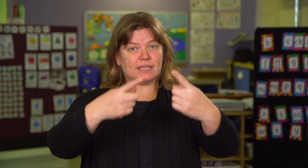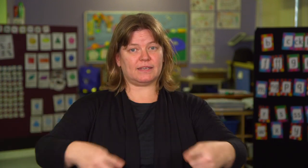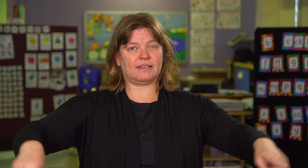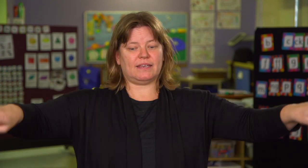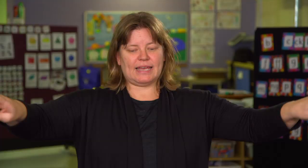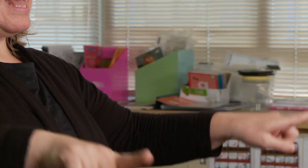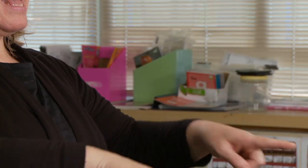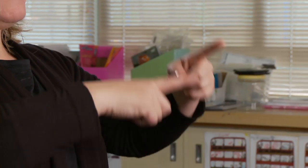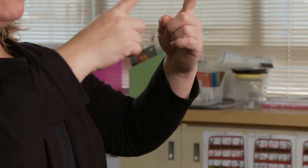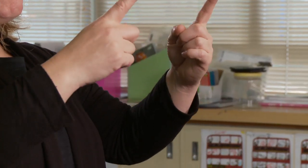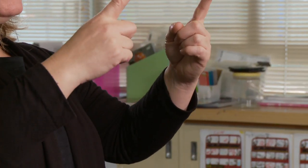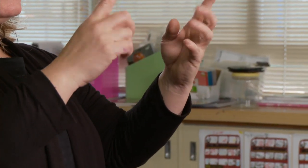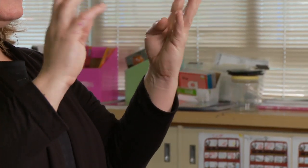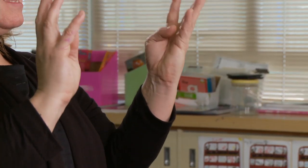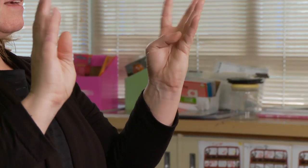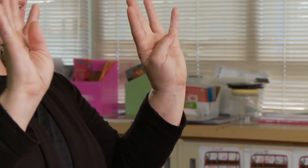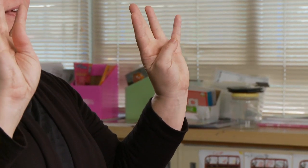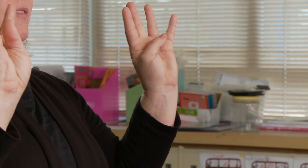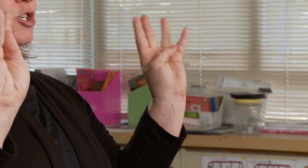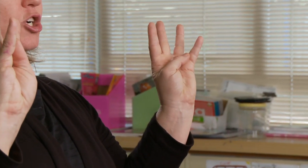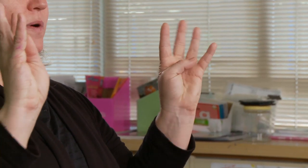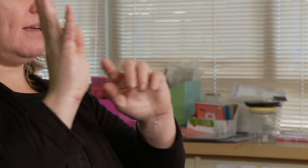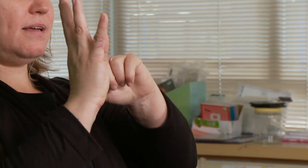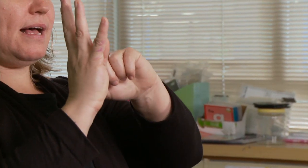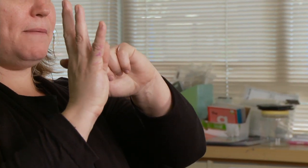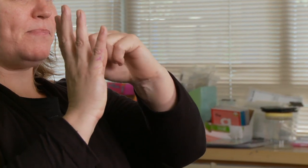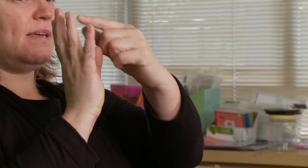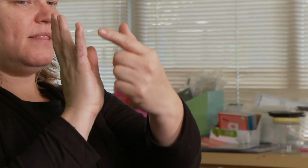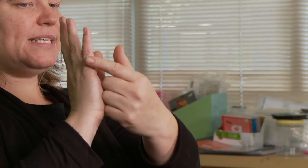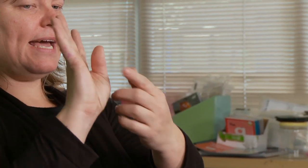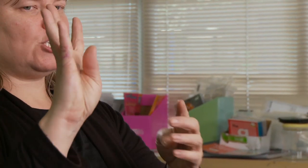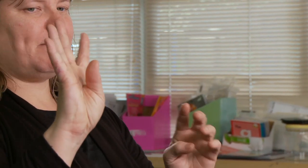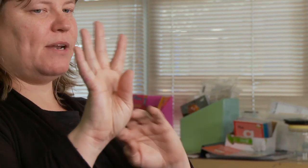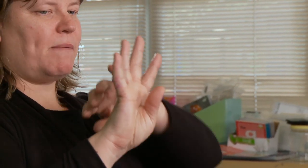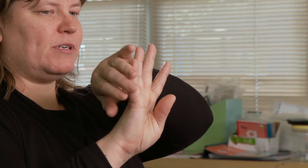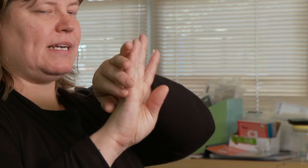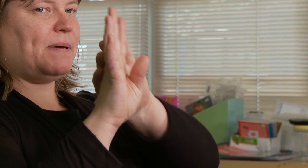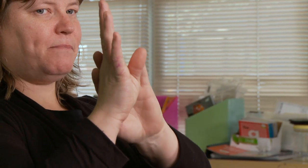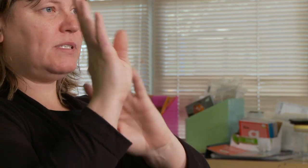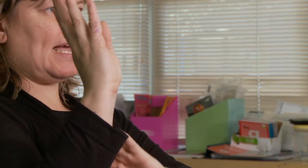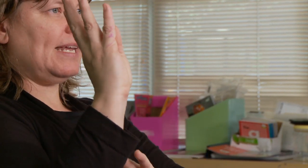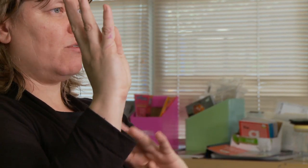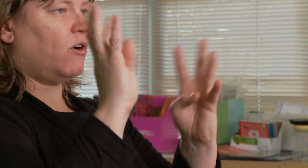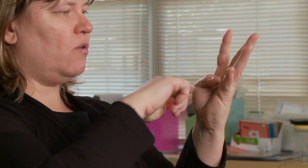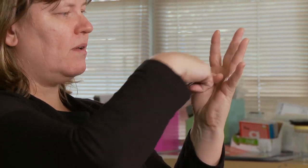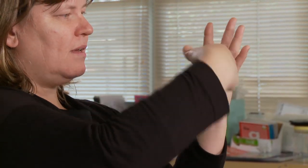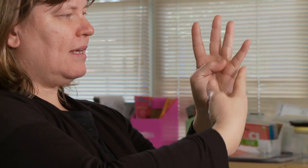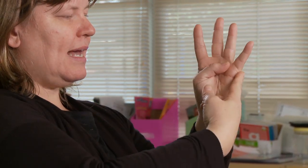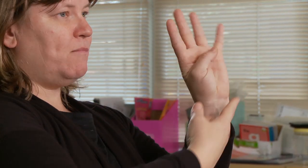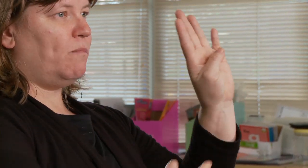music. And for brings us together, they're showing this hand shape can represent people standing in a row and more